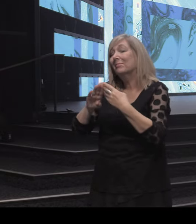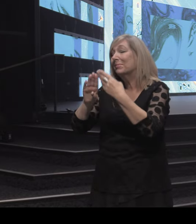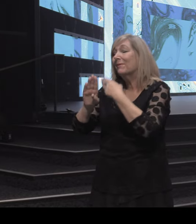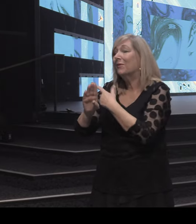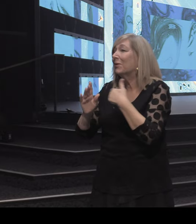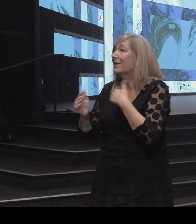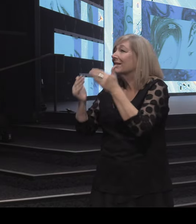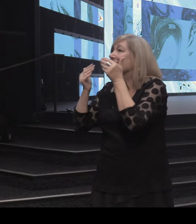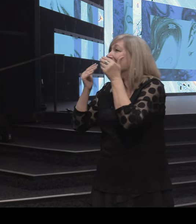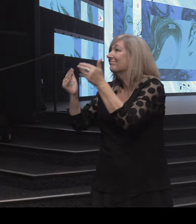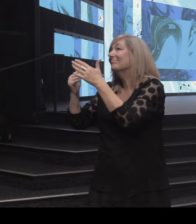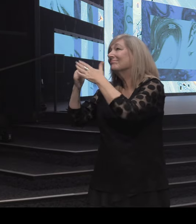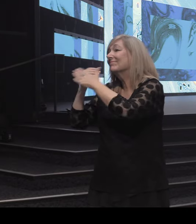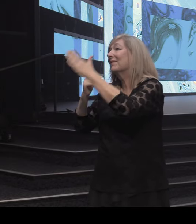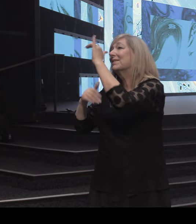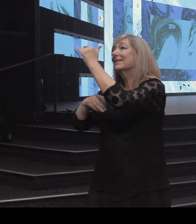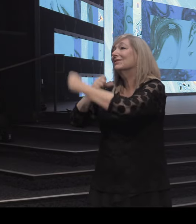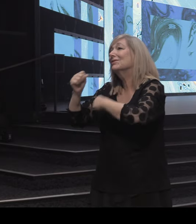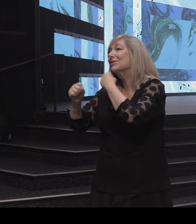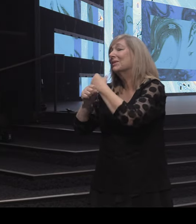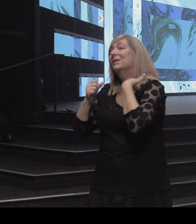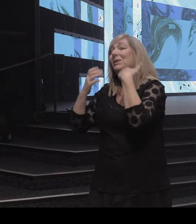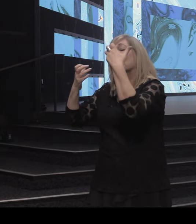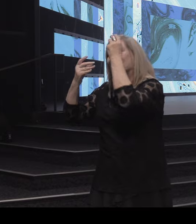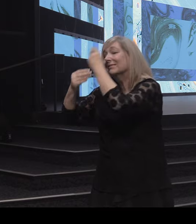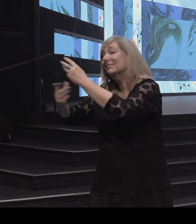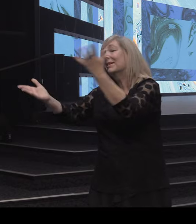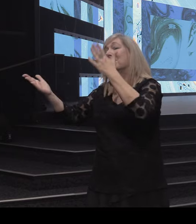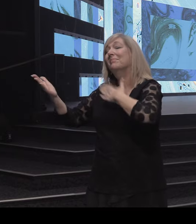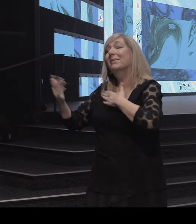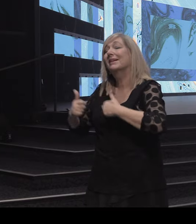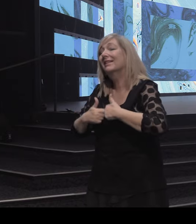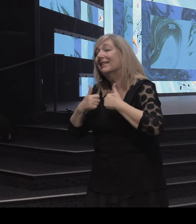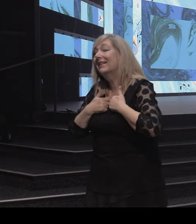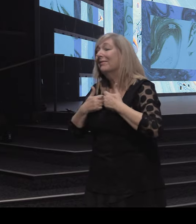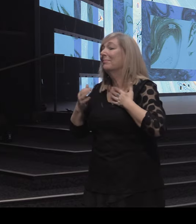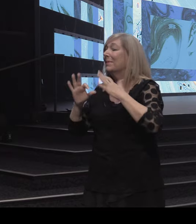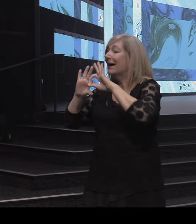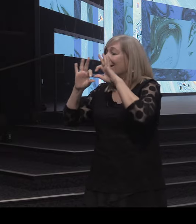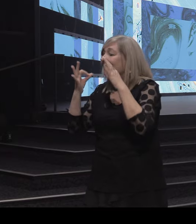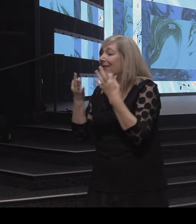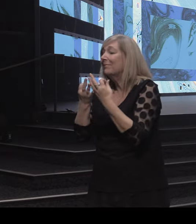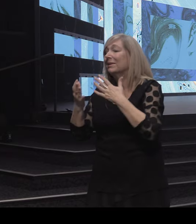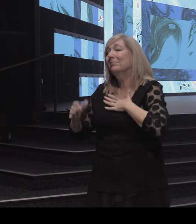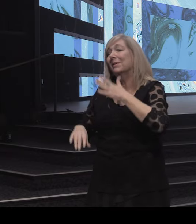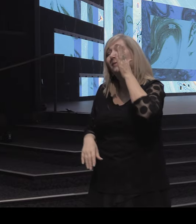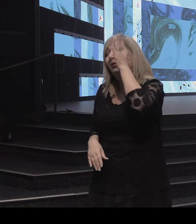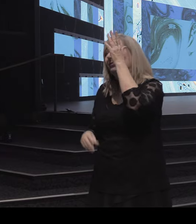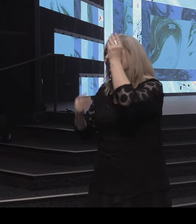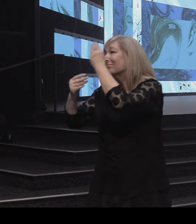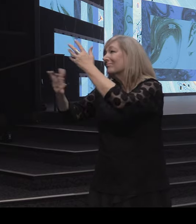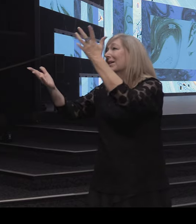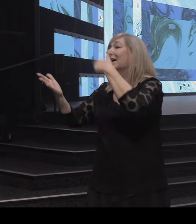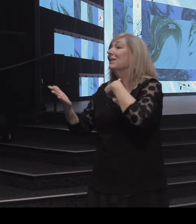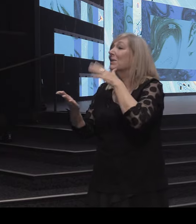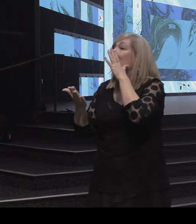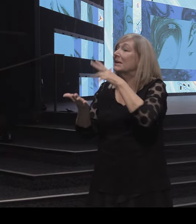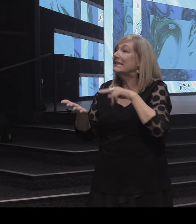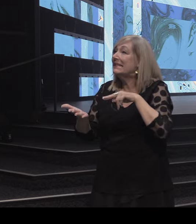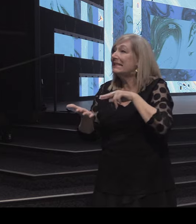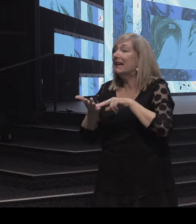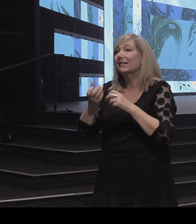enter into the rest of this year, I want to proclaim over my own life, over my family, over my future, that I will stand for